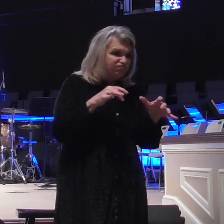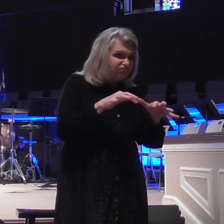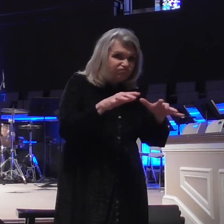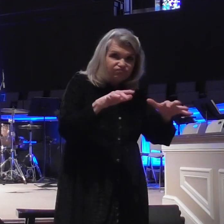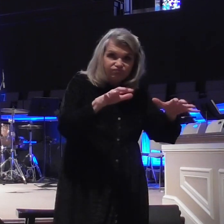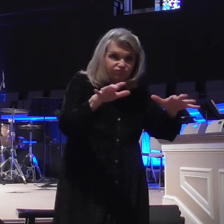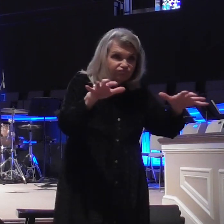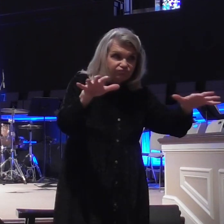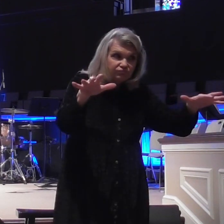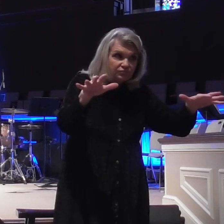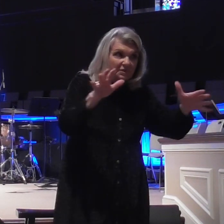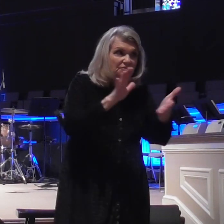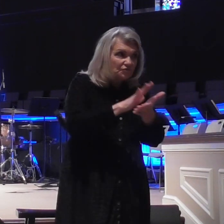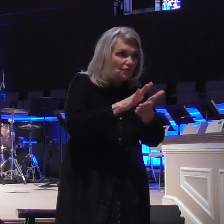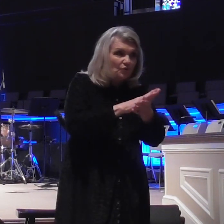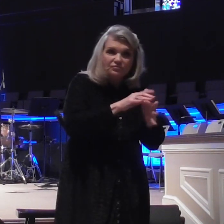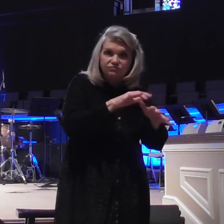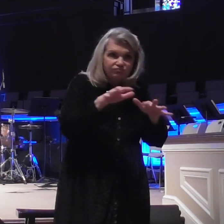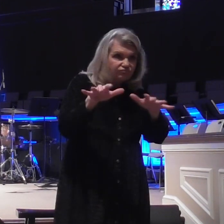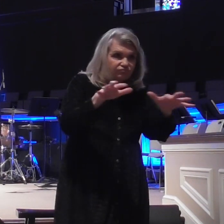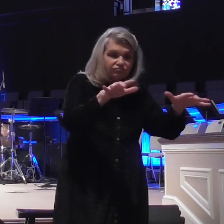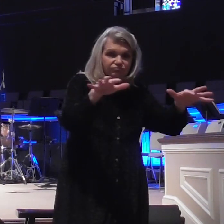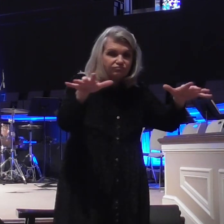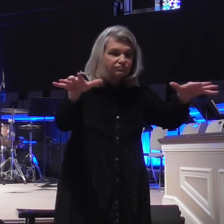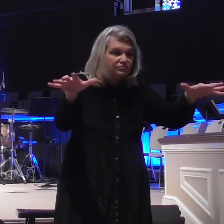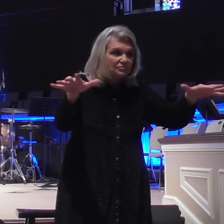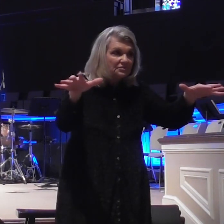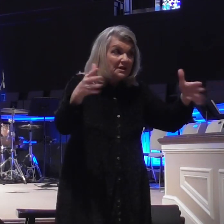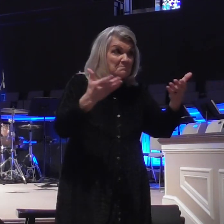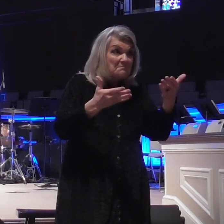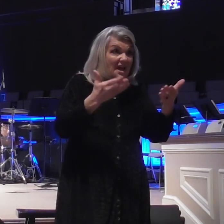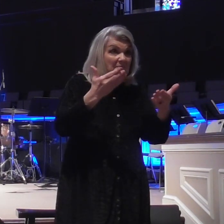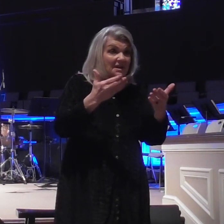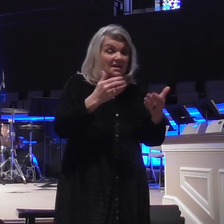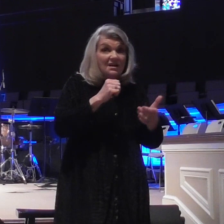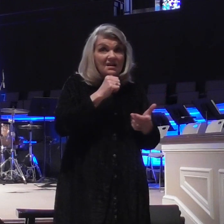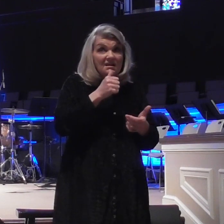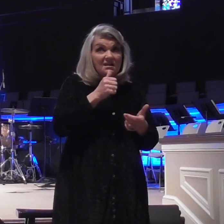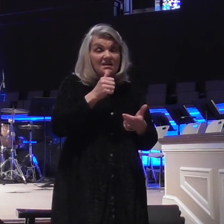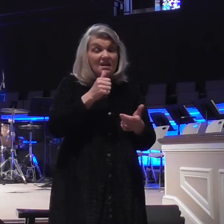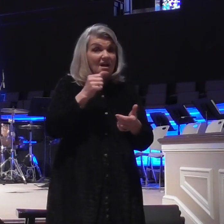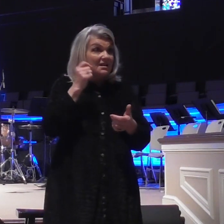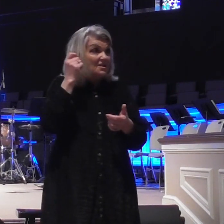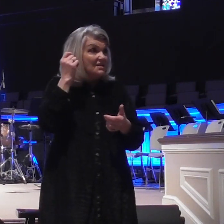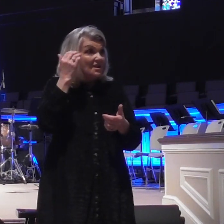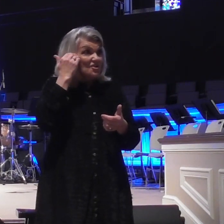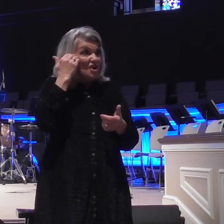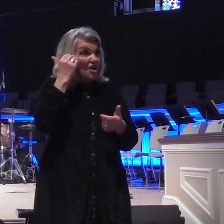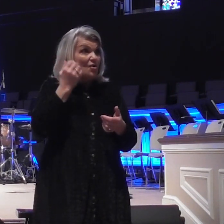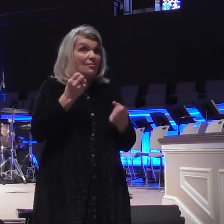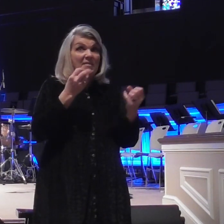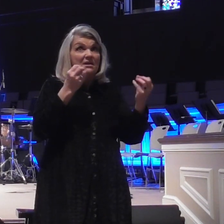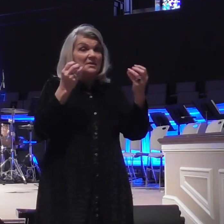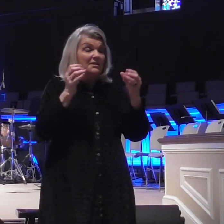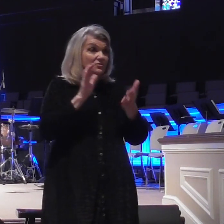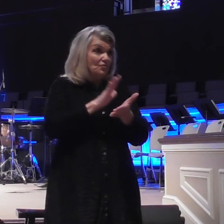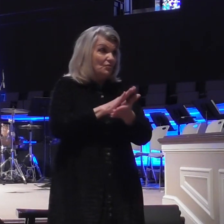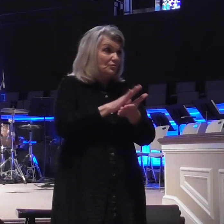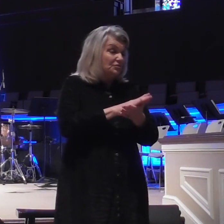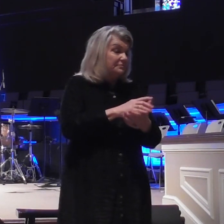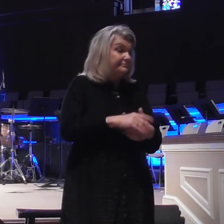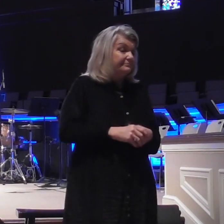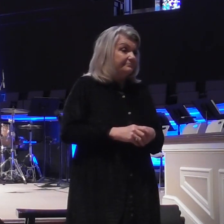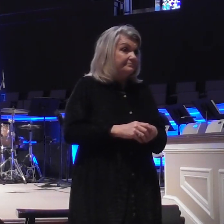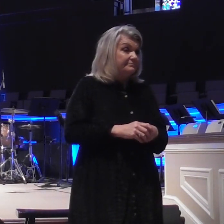And we know it. The single greatest predictor of all personal and social pathologies